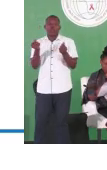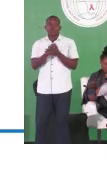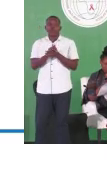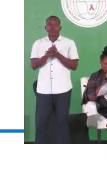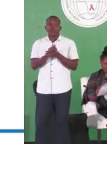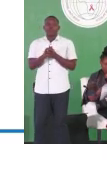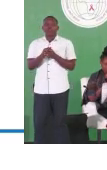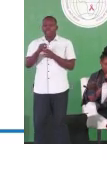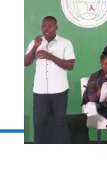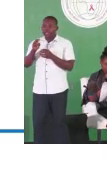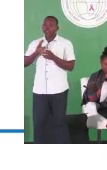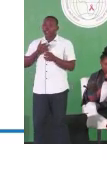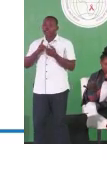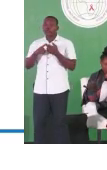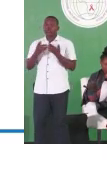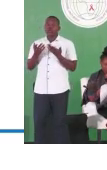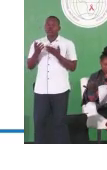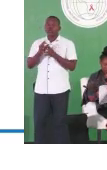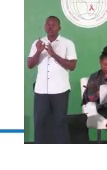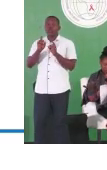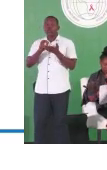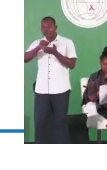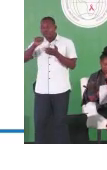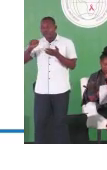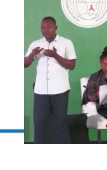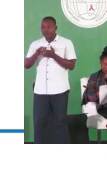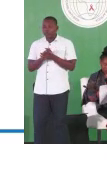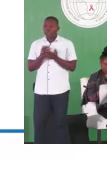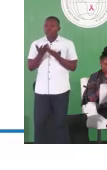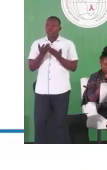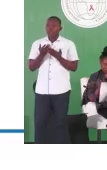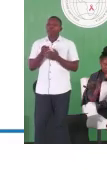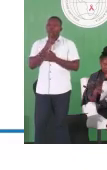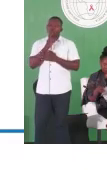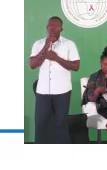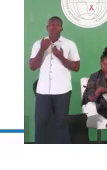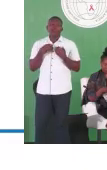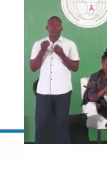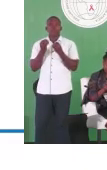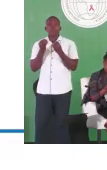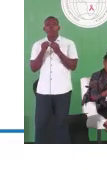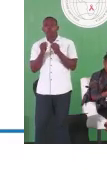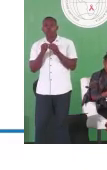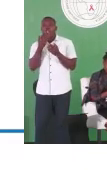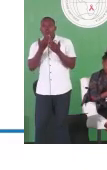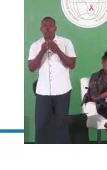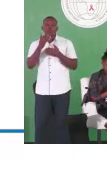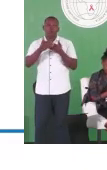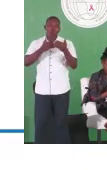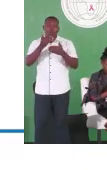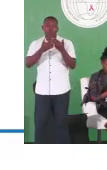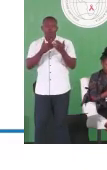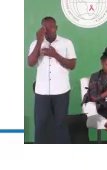for eliminating the vertical transmission. There has been significant progress, and we note that this can